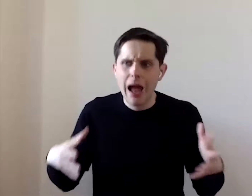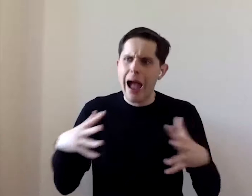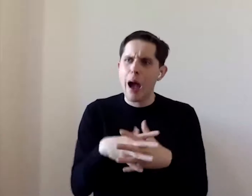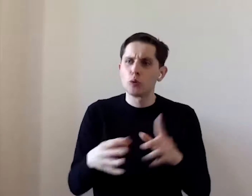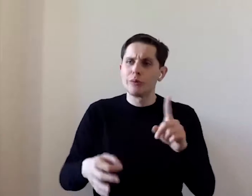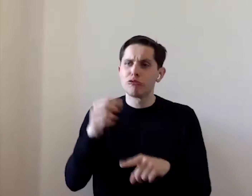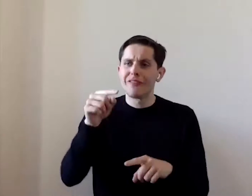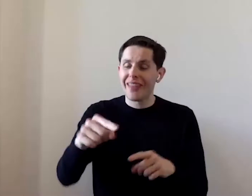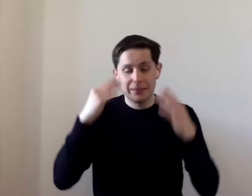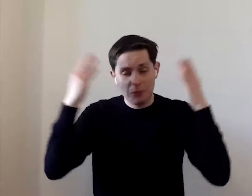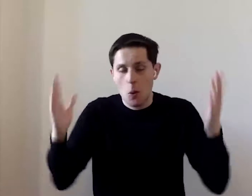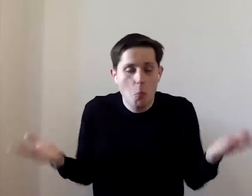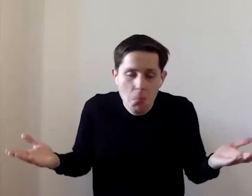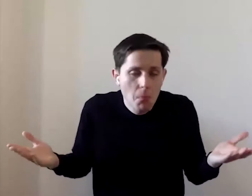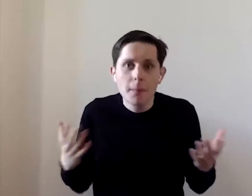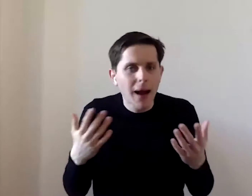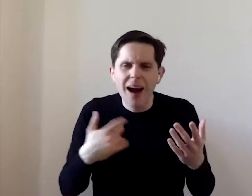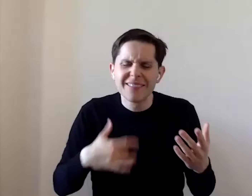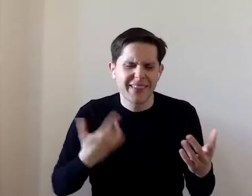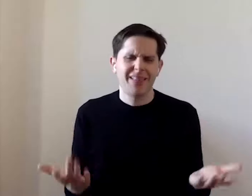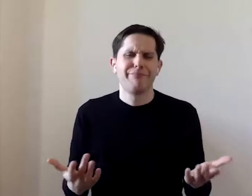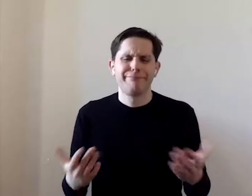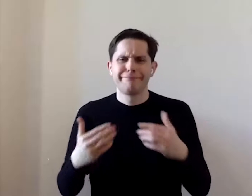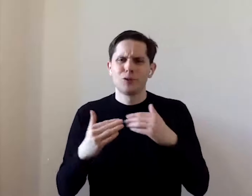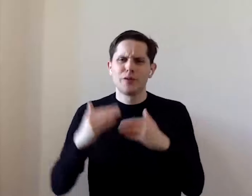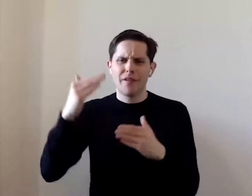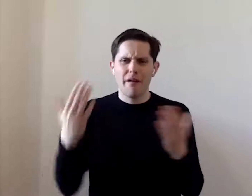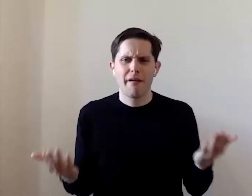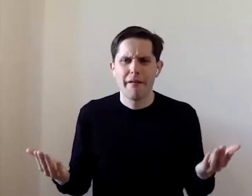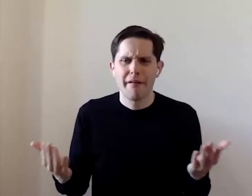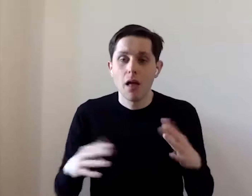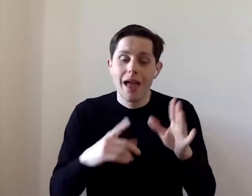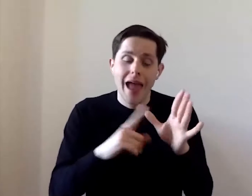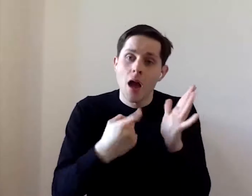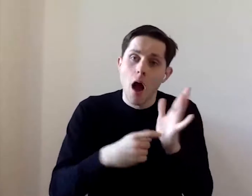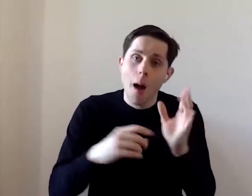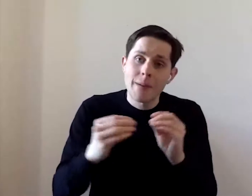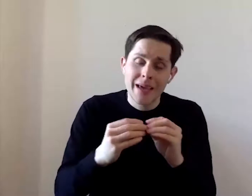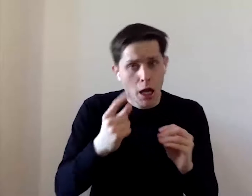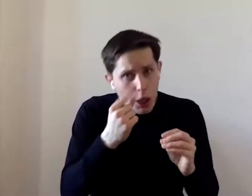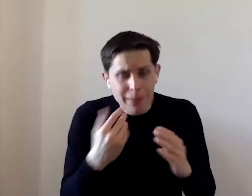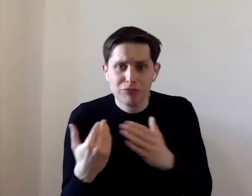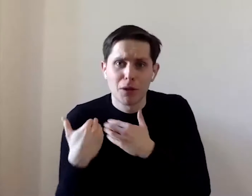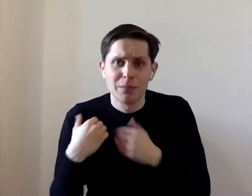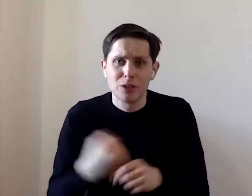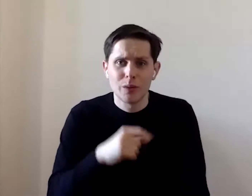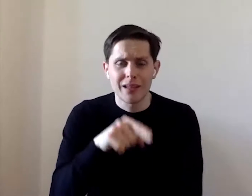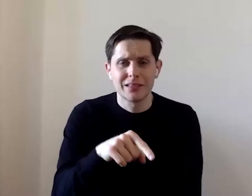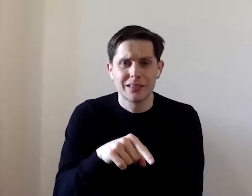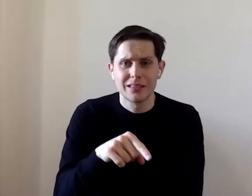have any particularly kind of clear propositions of brilliant ways of changing that particularly, but then going back to what we're saying, I think